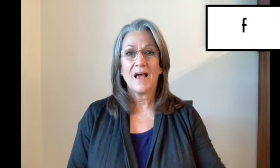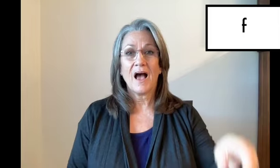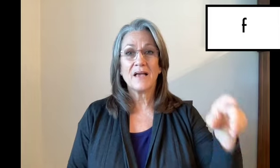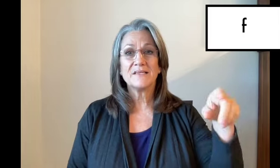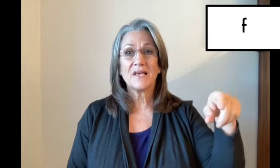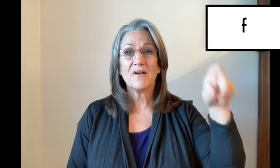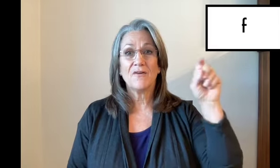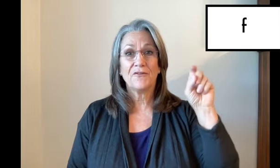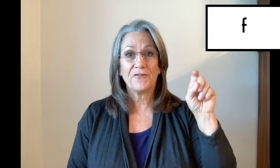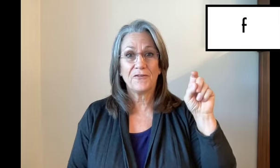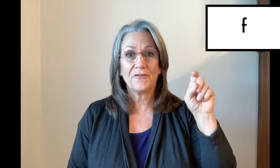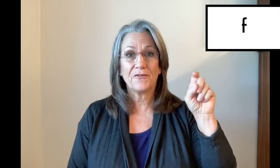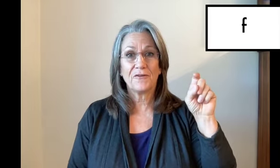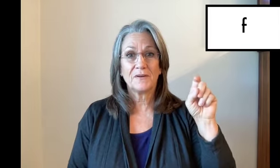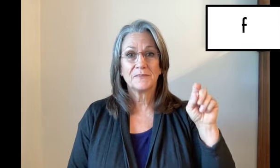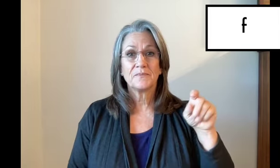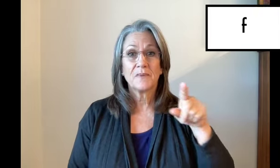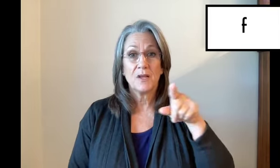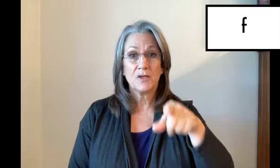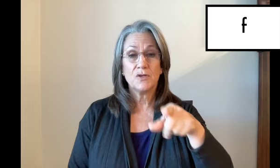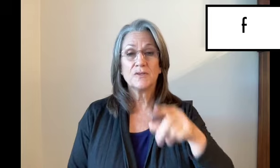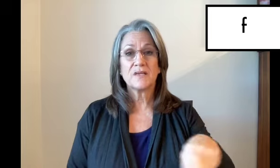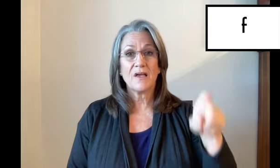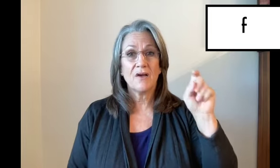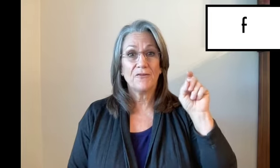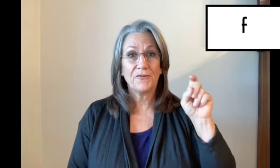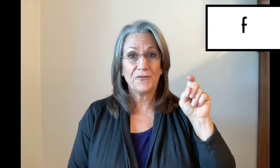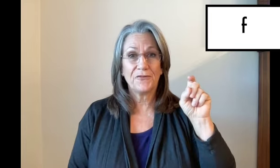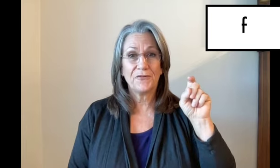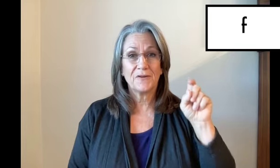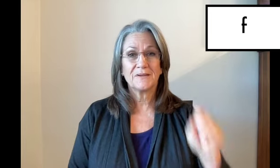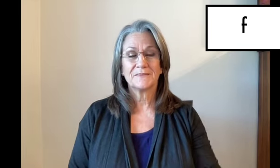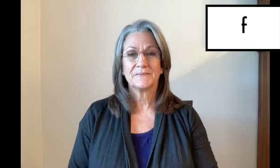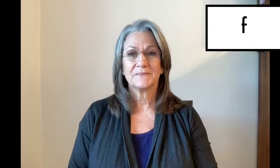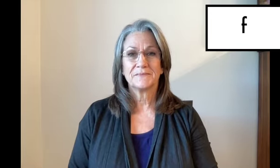I say f. You say f.